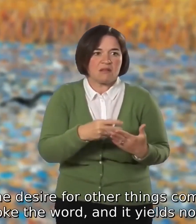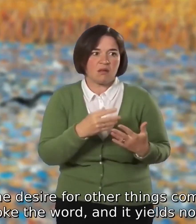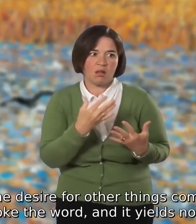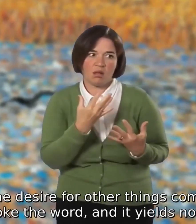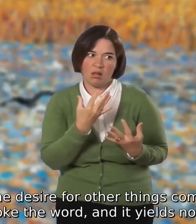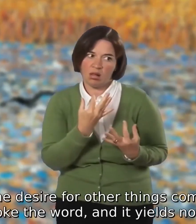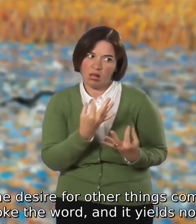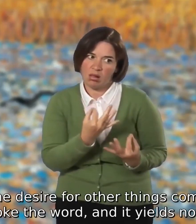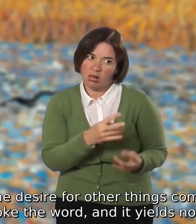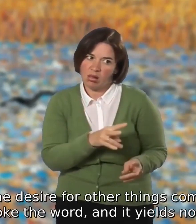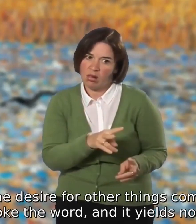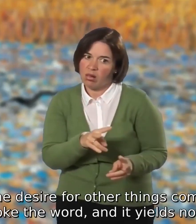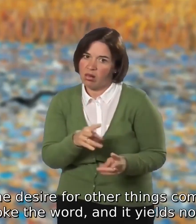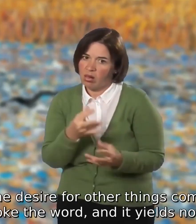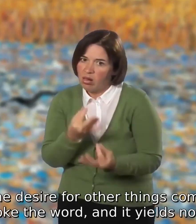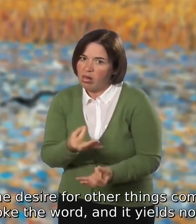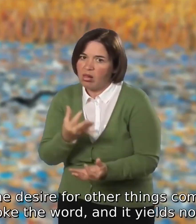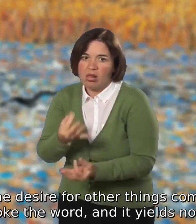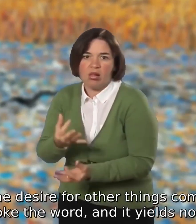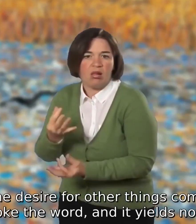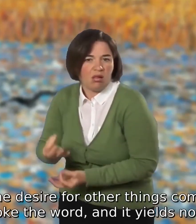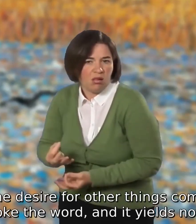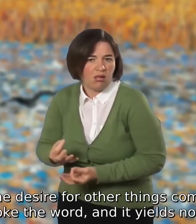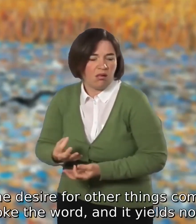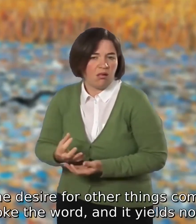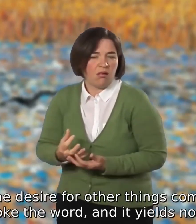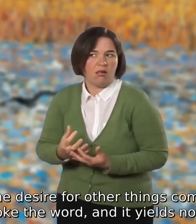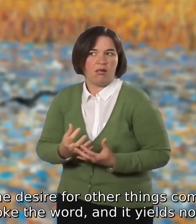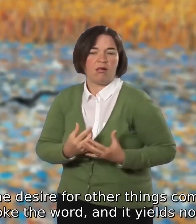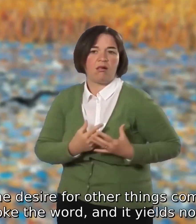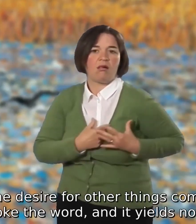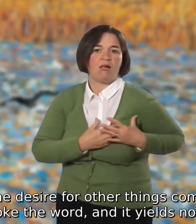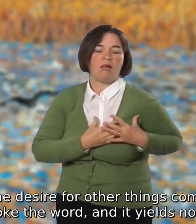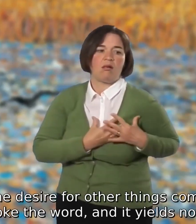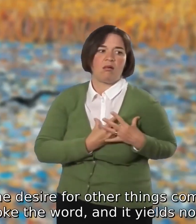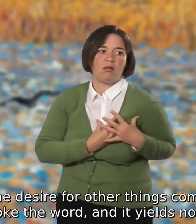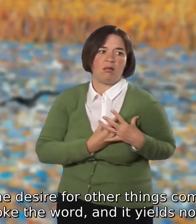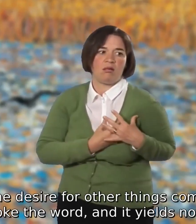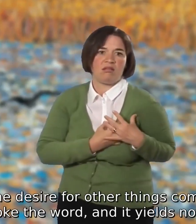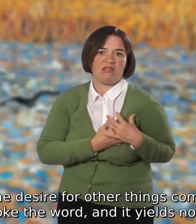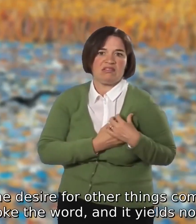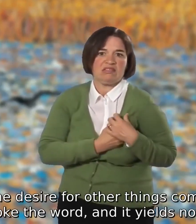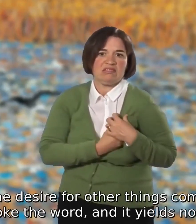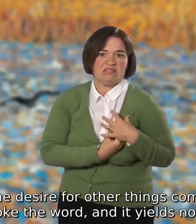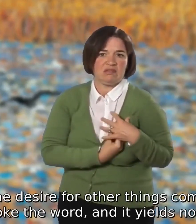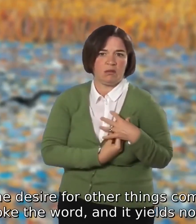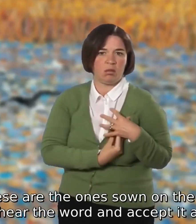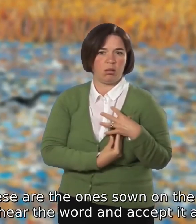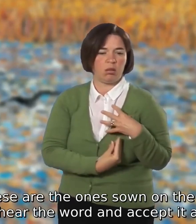desire for other things come in and choke the word, and it yields nothing.